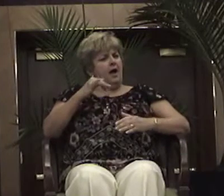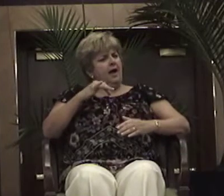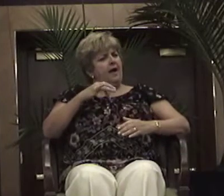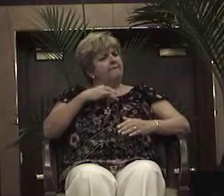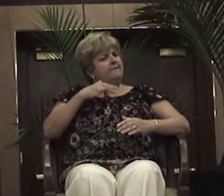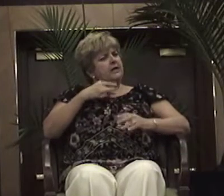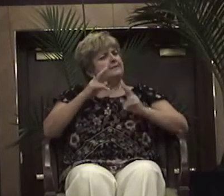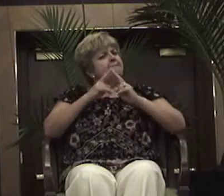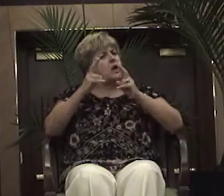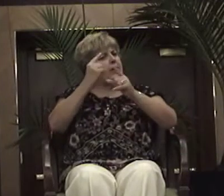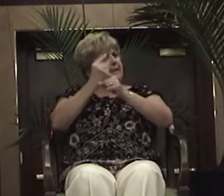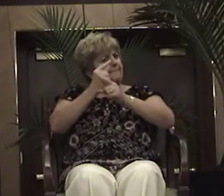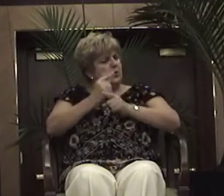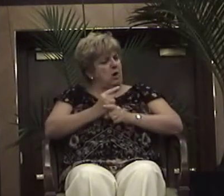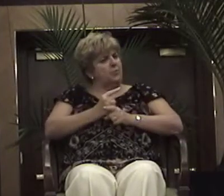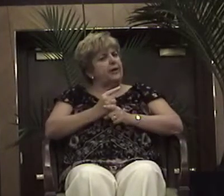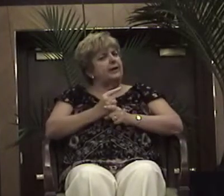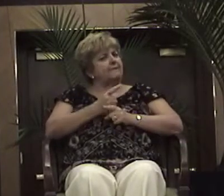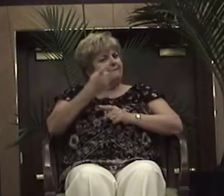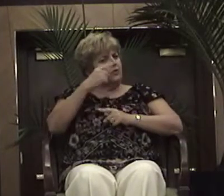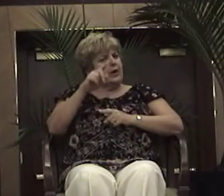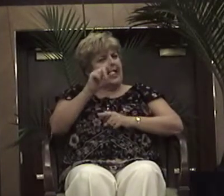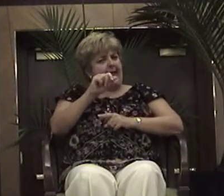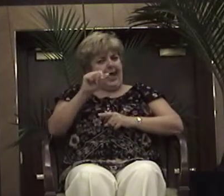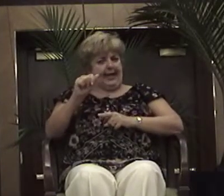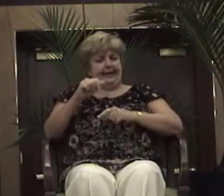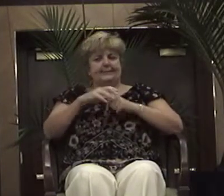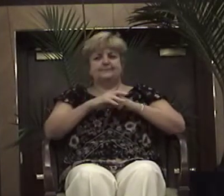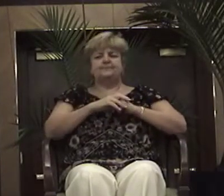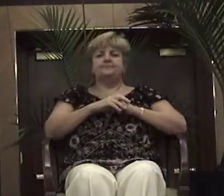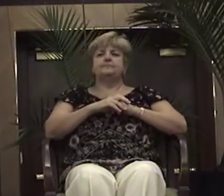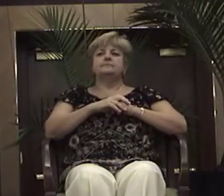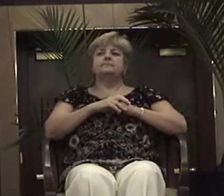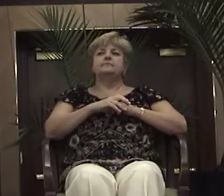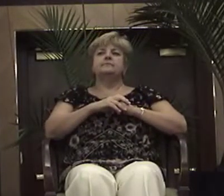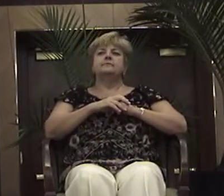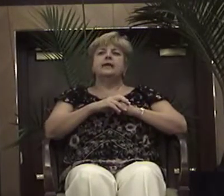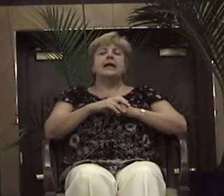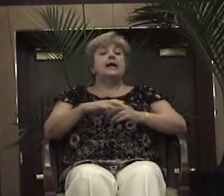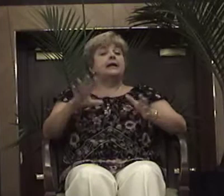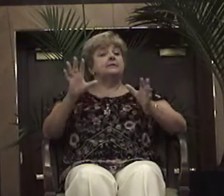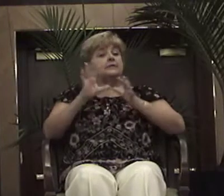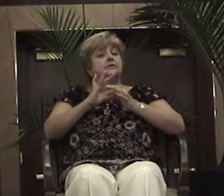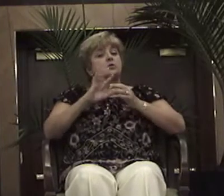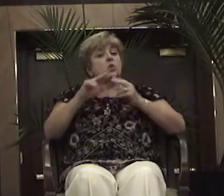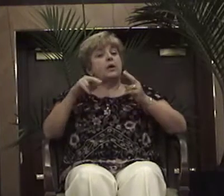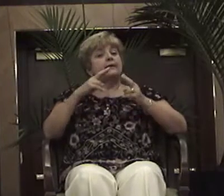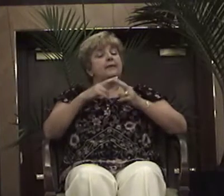appropriate for Alcoholics Anonymous. And it's the story of the teenage son of a minister.